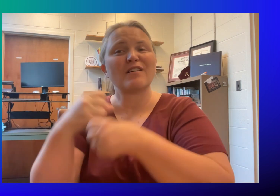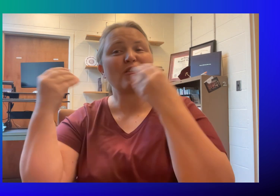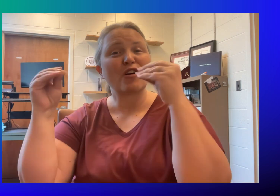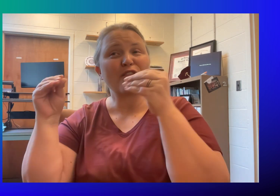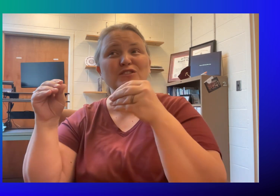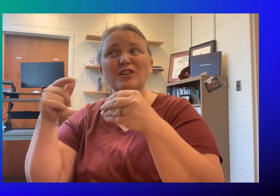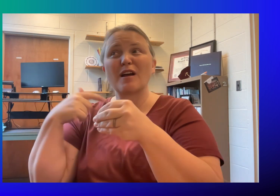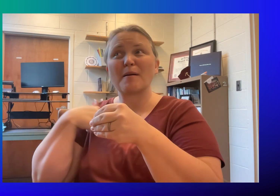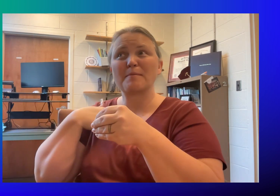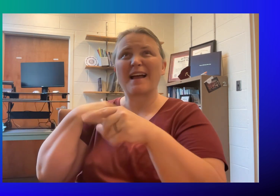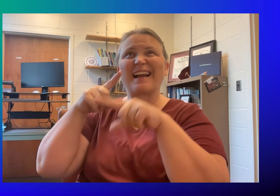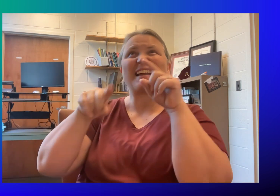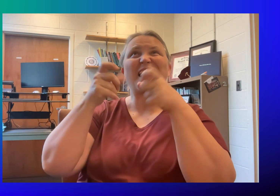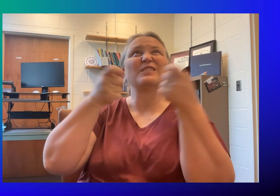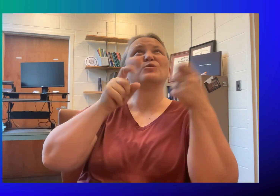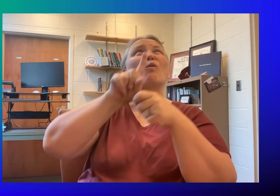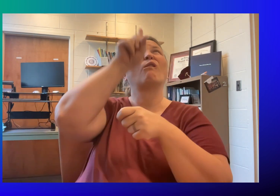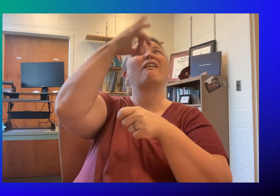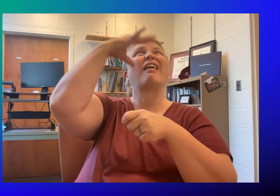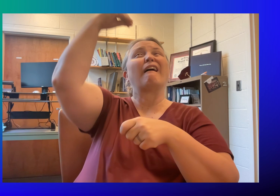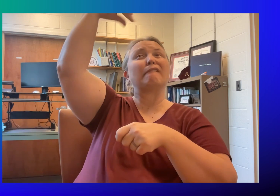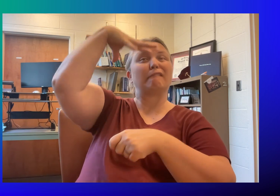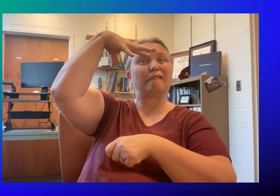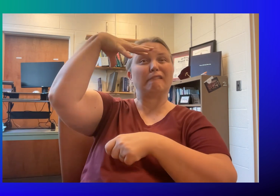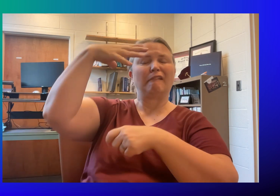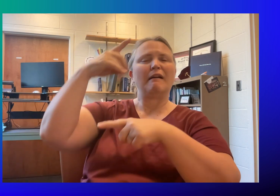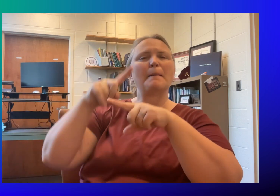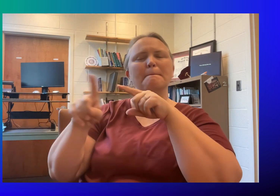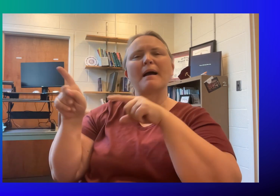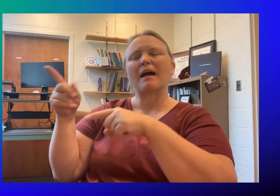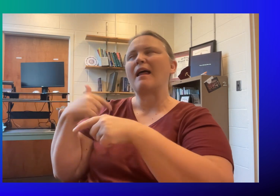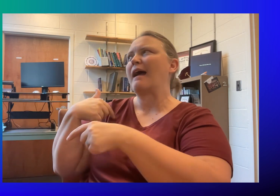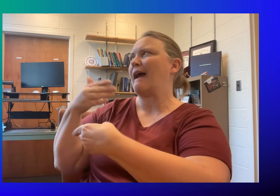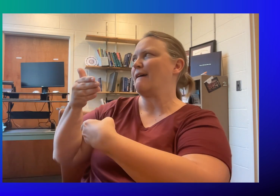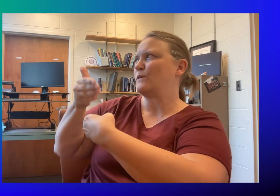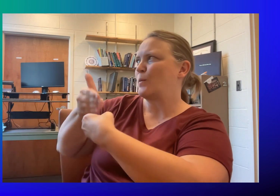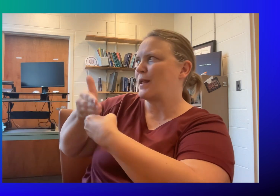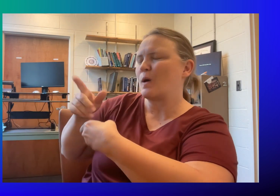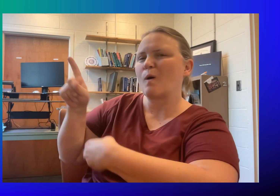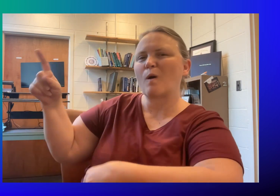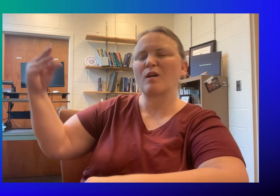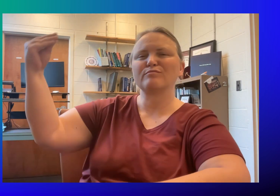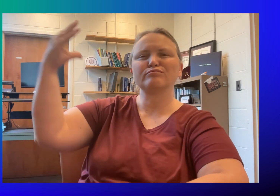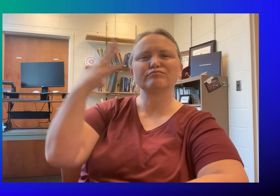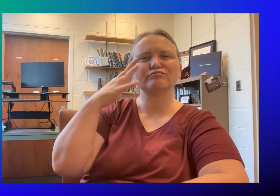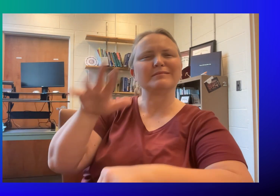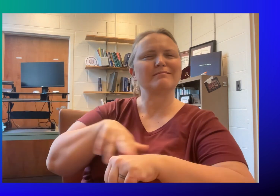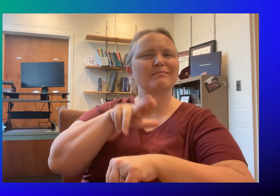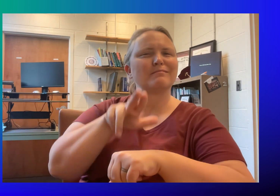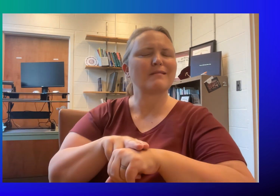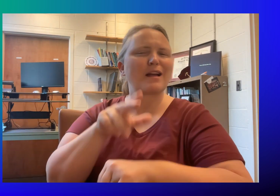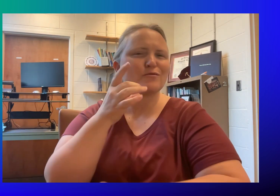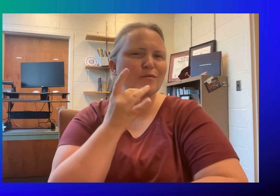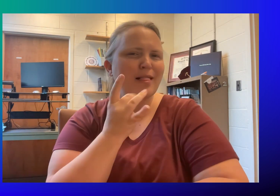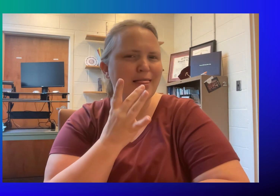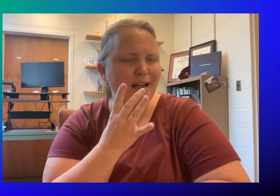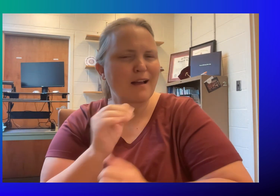coffee shop, even though I can't control the overhead lights, I can control the fact that I choose a coffee shop or in a library and my